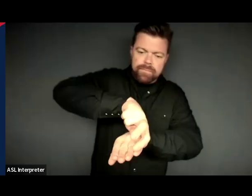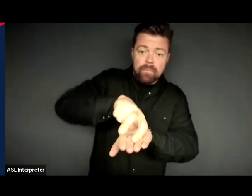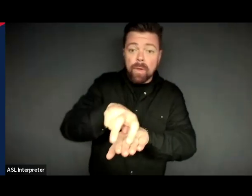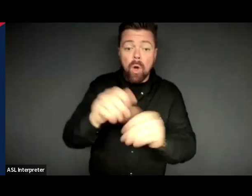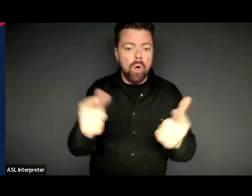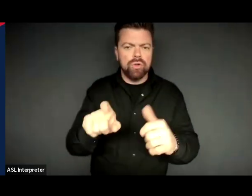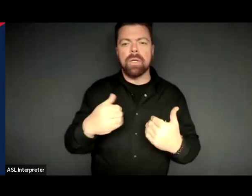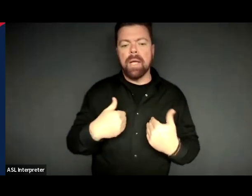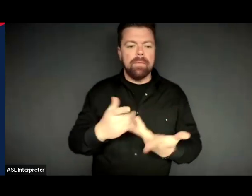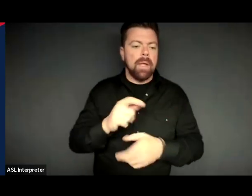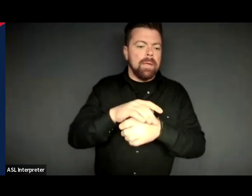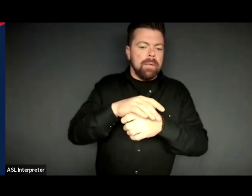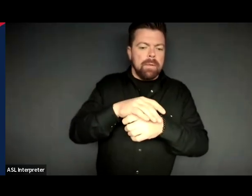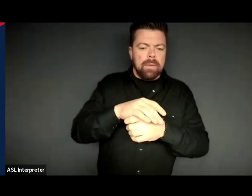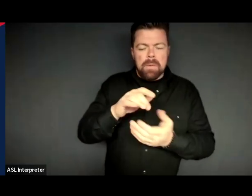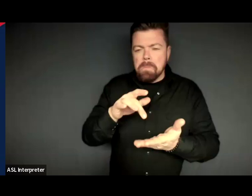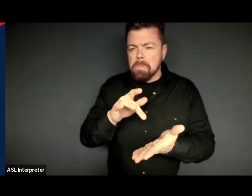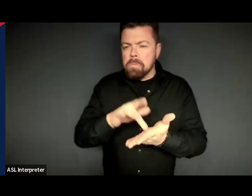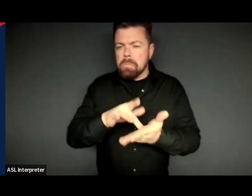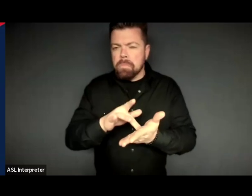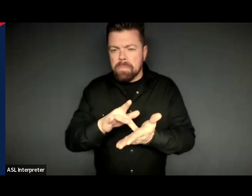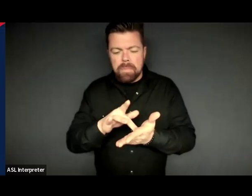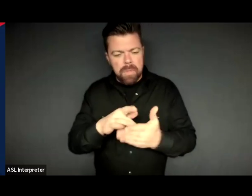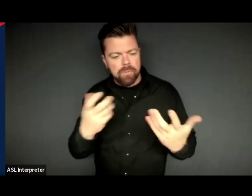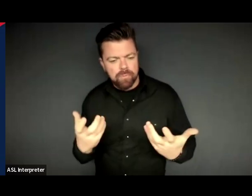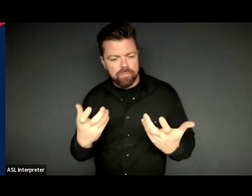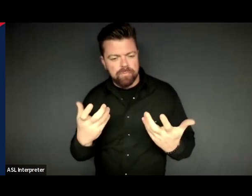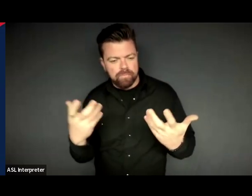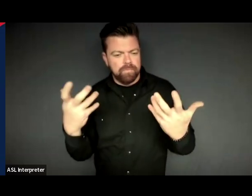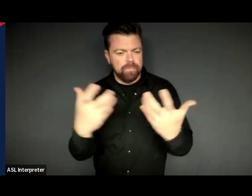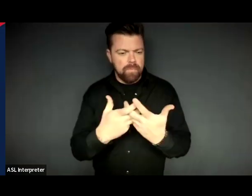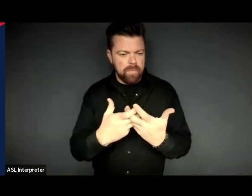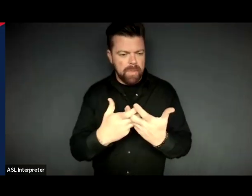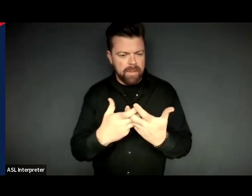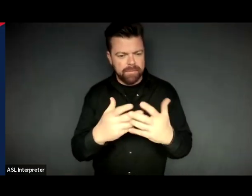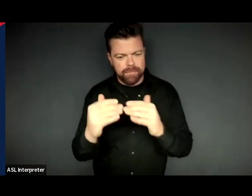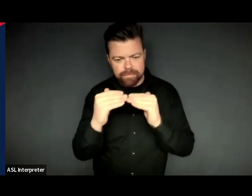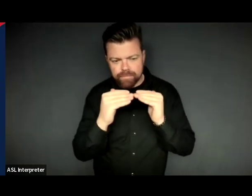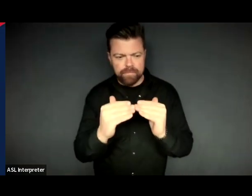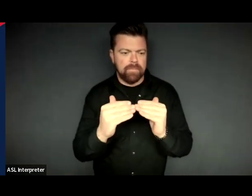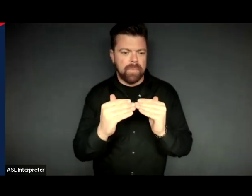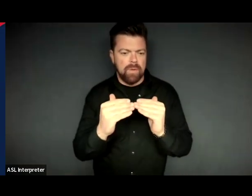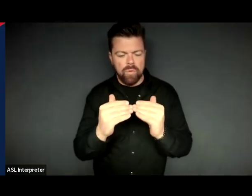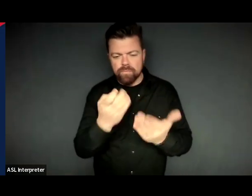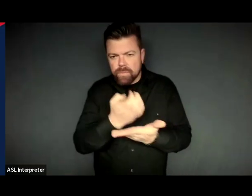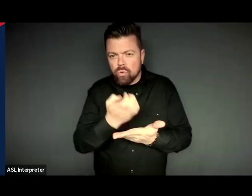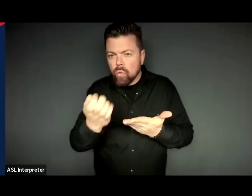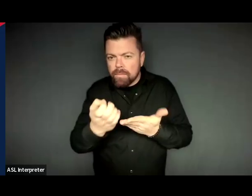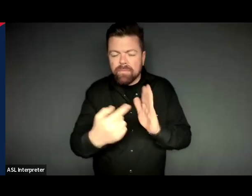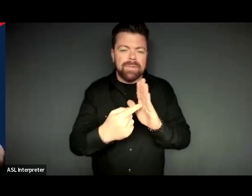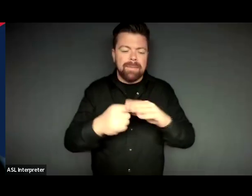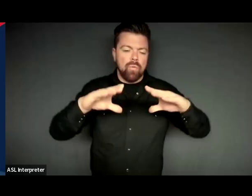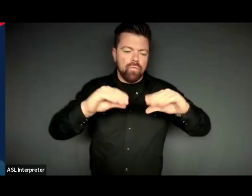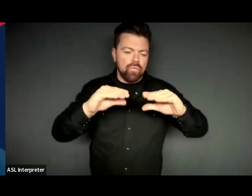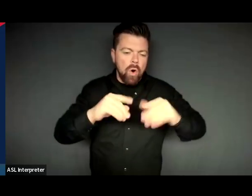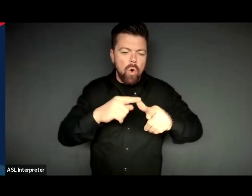and that's usually a cushion of some type or sort. It might be foam, it might be gel, it might be air filled. Some